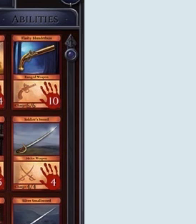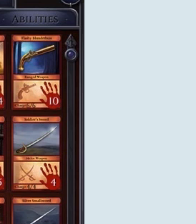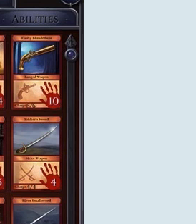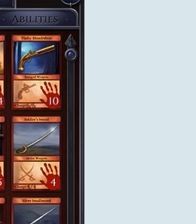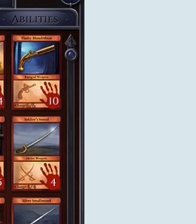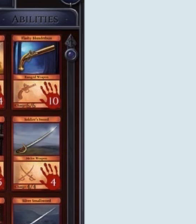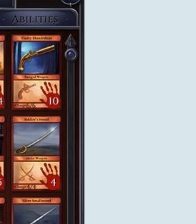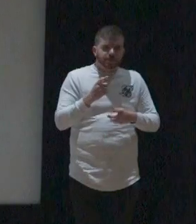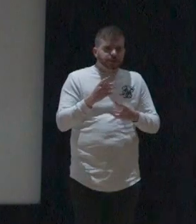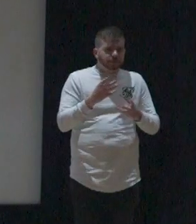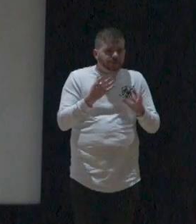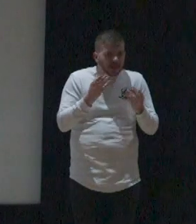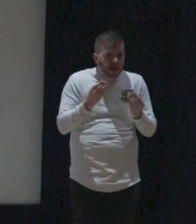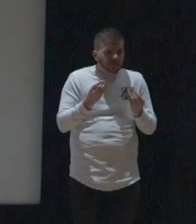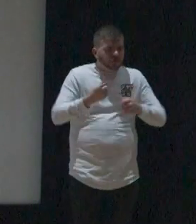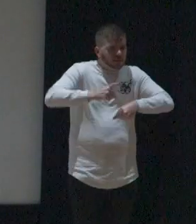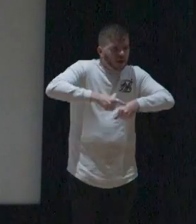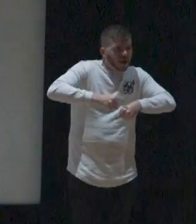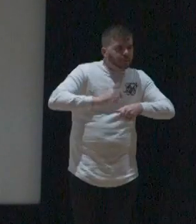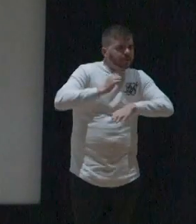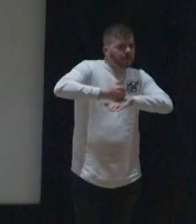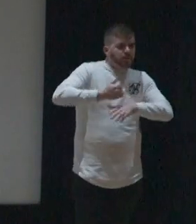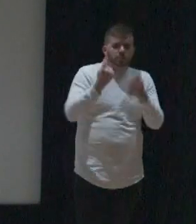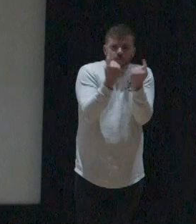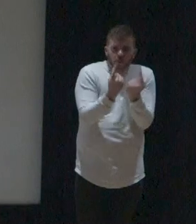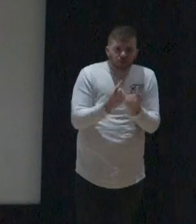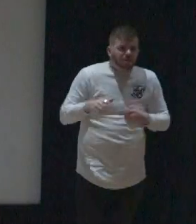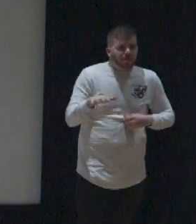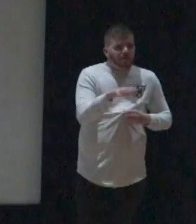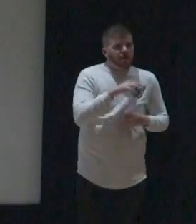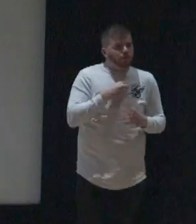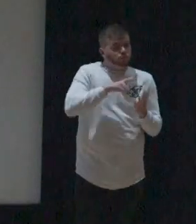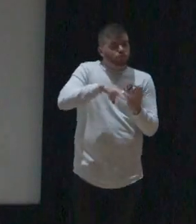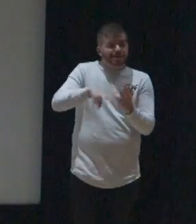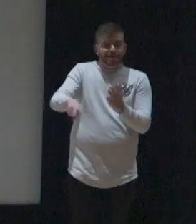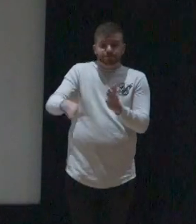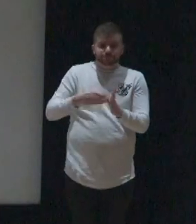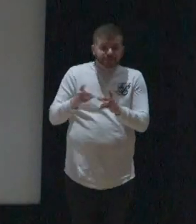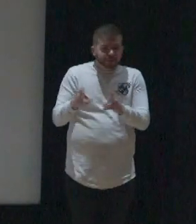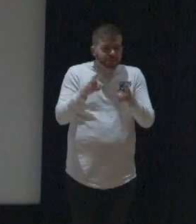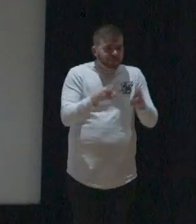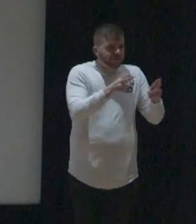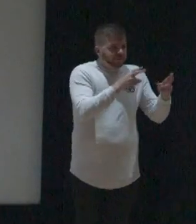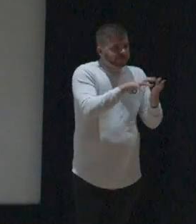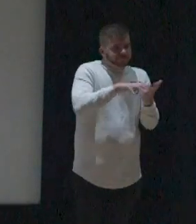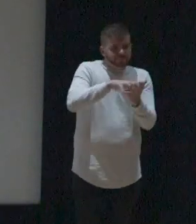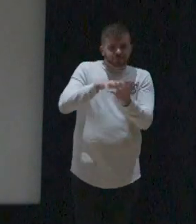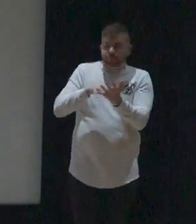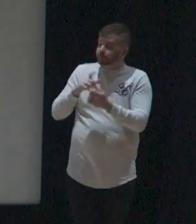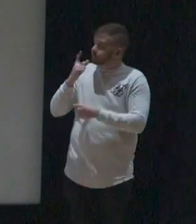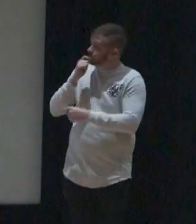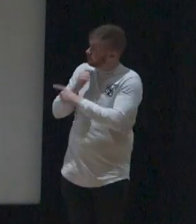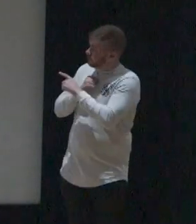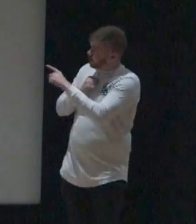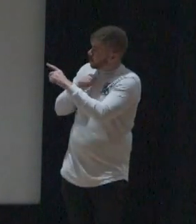of the environment and the time that it's set in and the type of objects that were around by reading these little snippets of lore. As far as possible, as I said, we based all